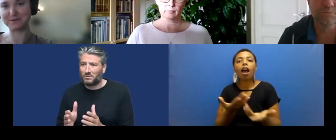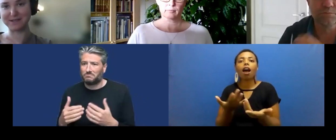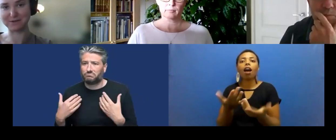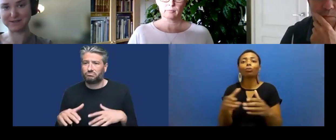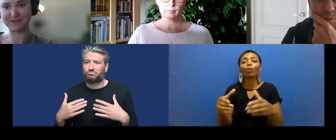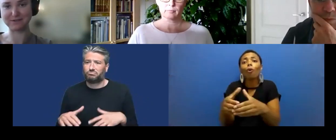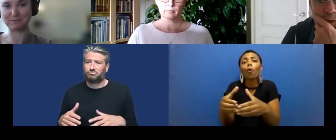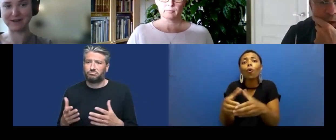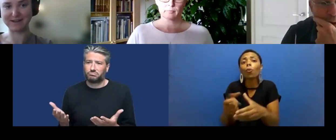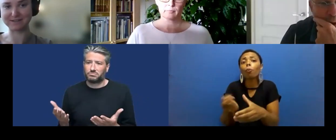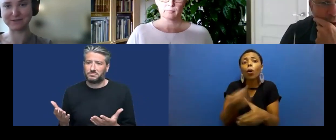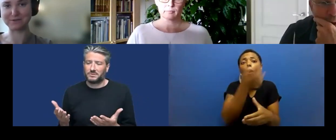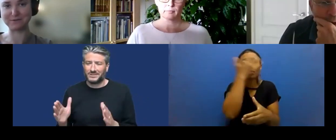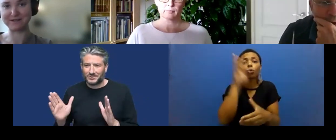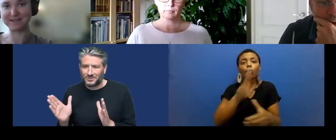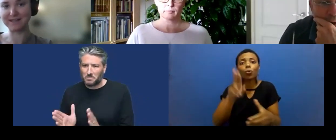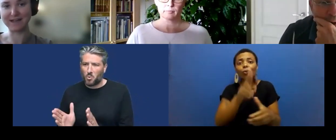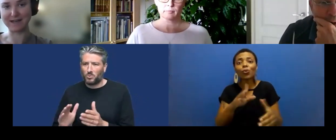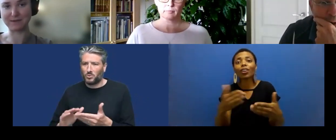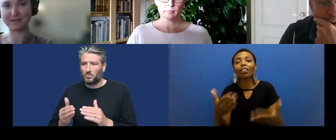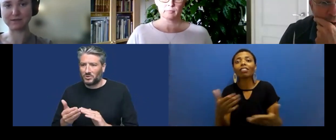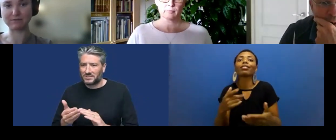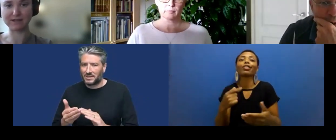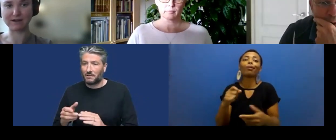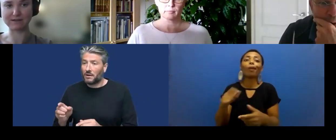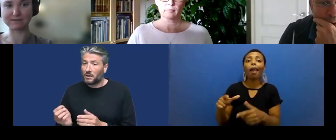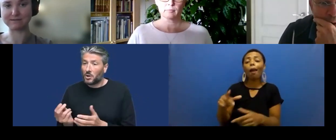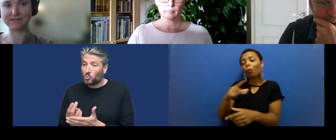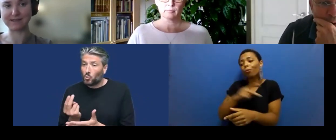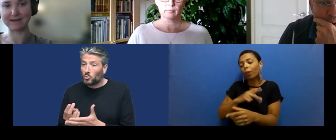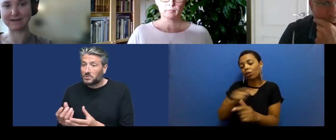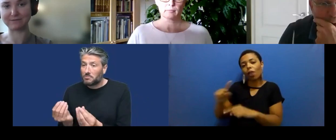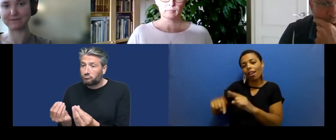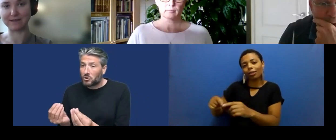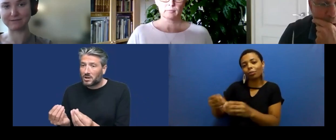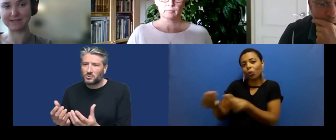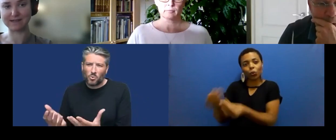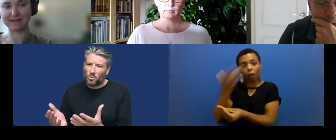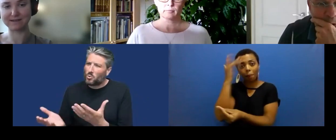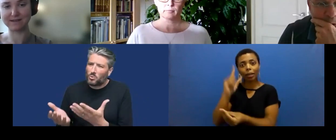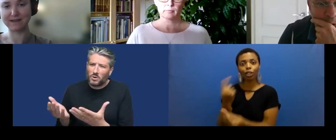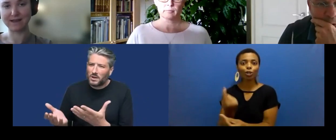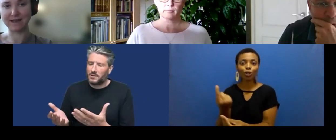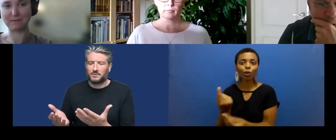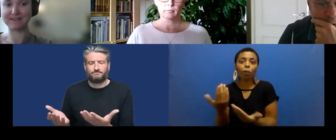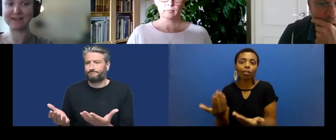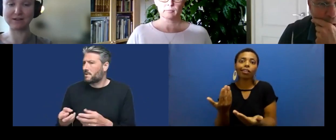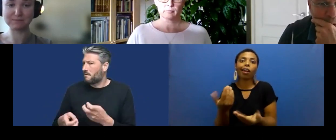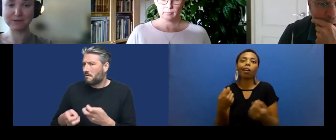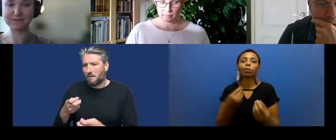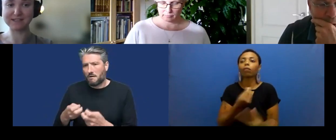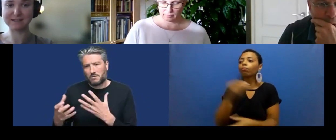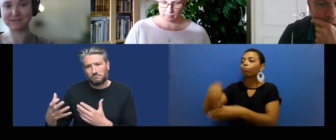whom are using your particular product or tool, it can be really hard to get enough data. And